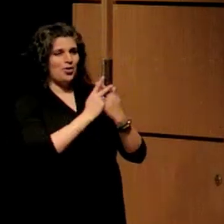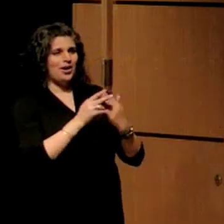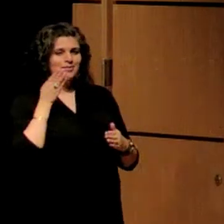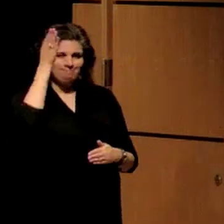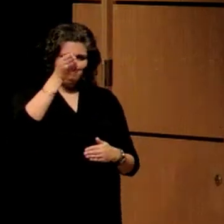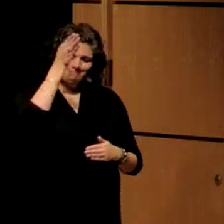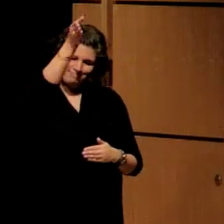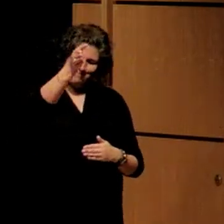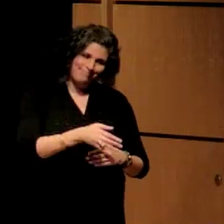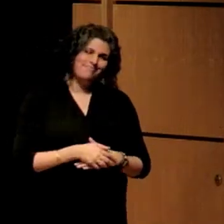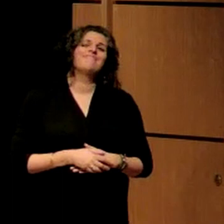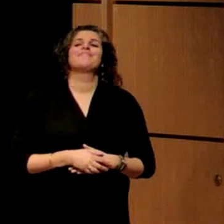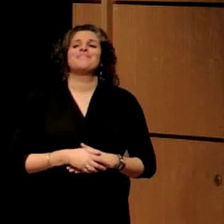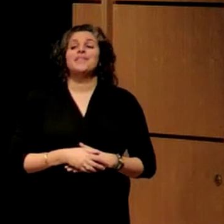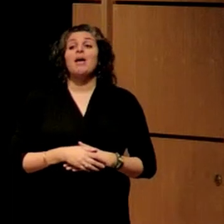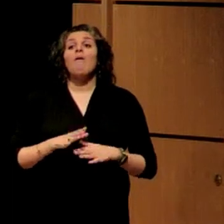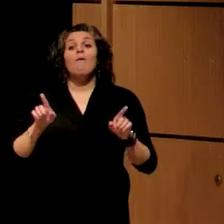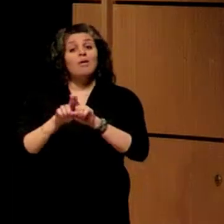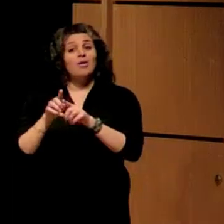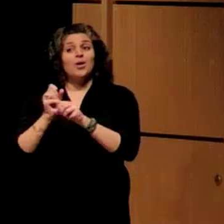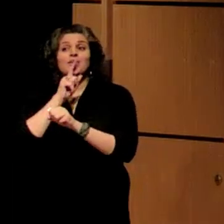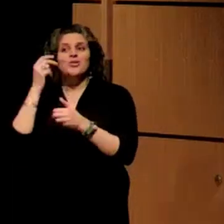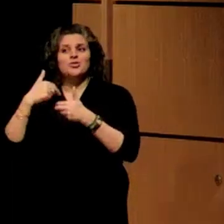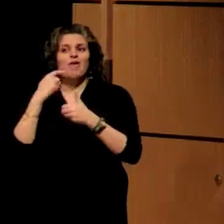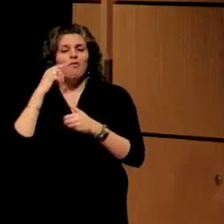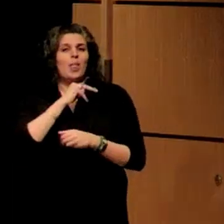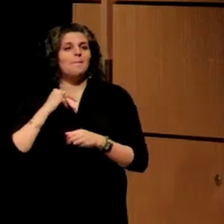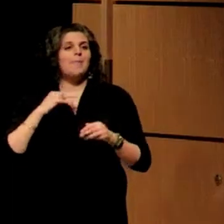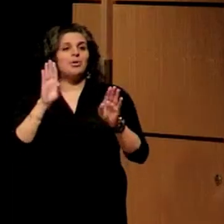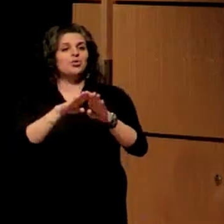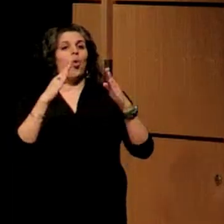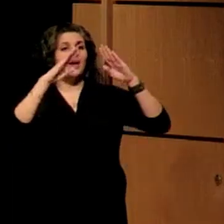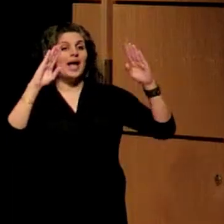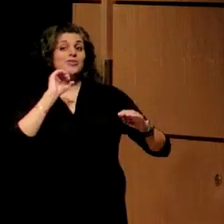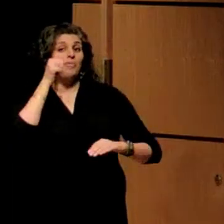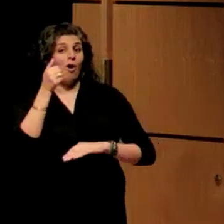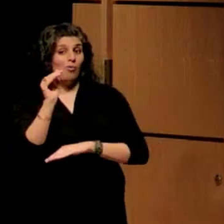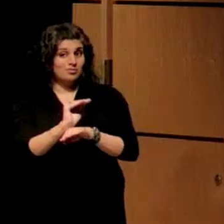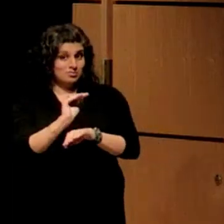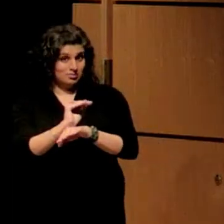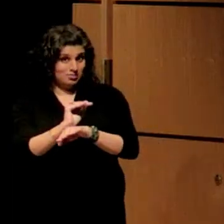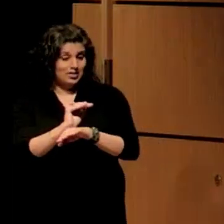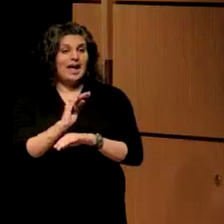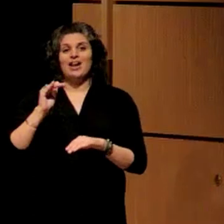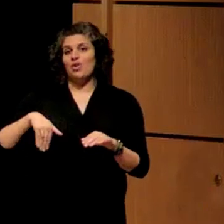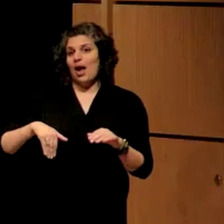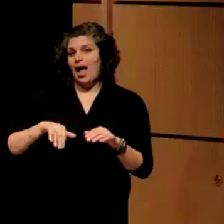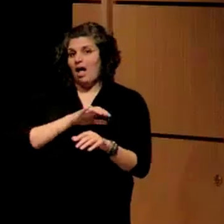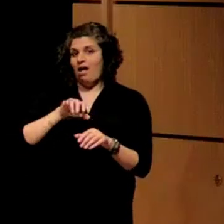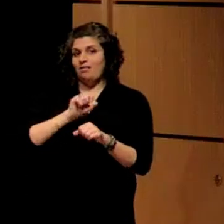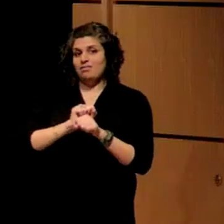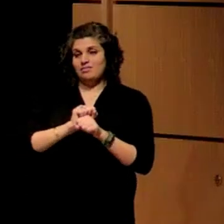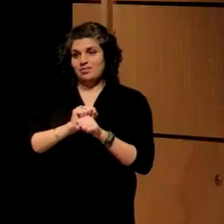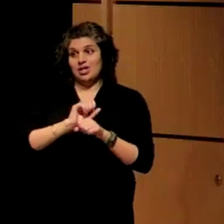and years ahead. Please also be sure to join us for the members' open house tomorrow evening. And if you haven't booked your tickets